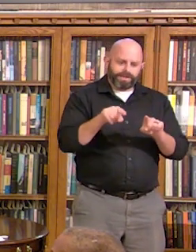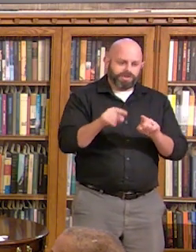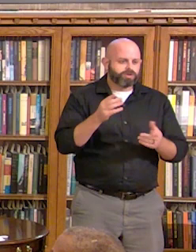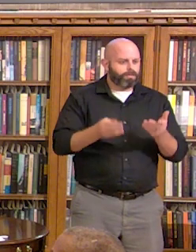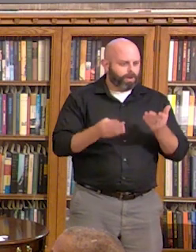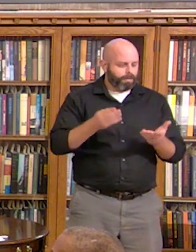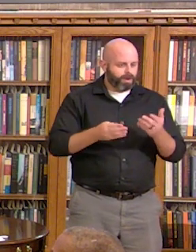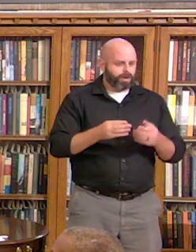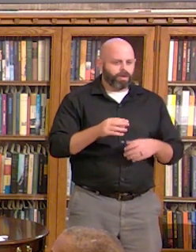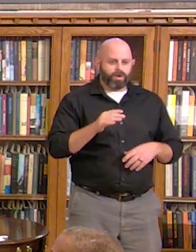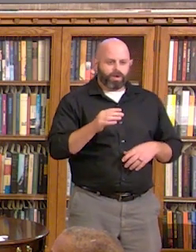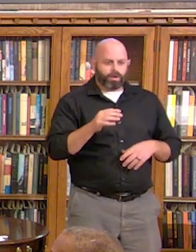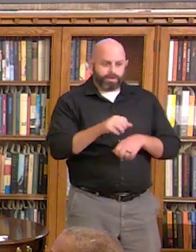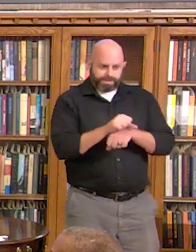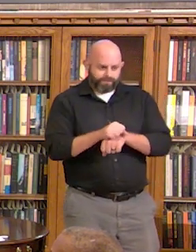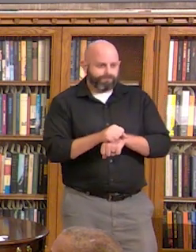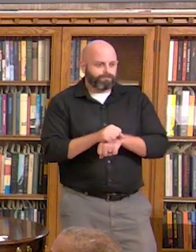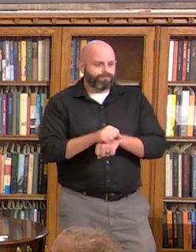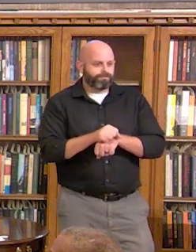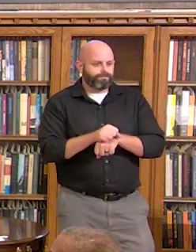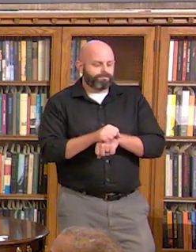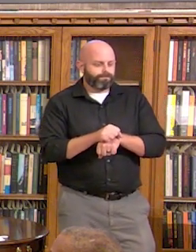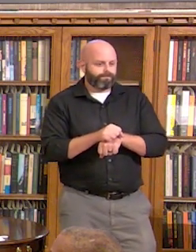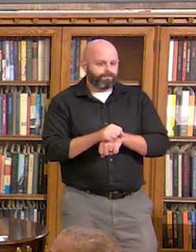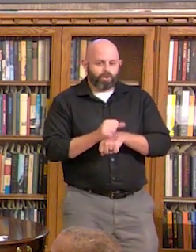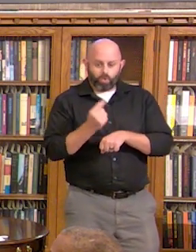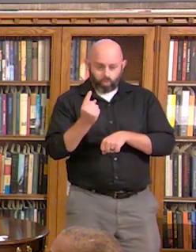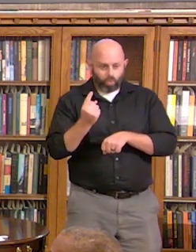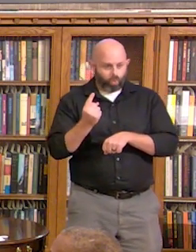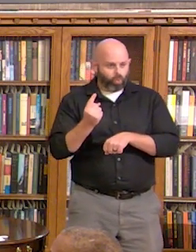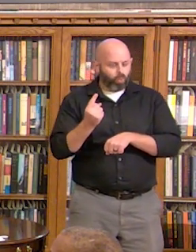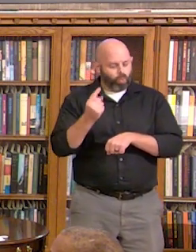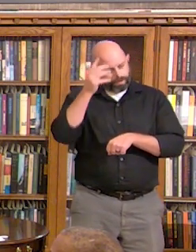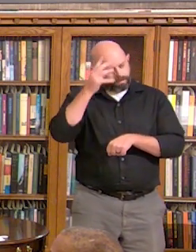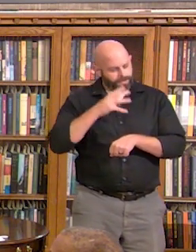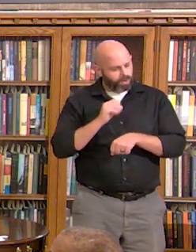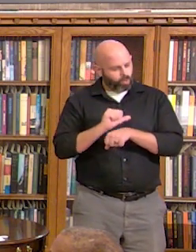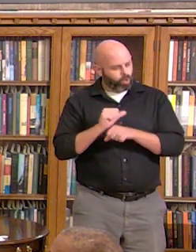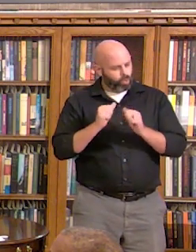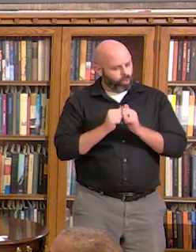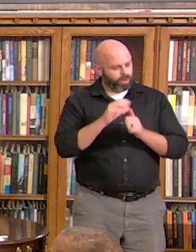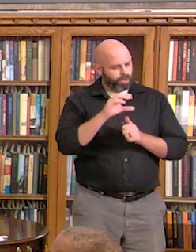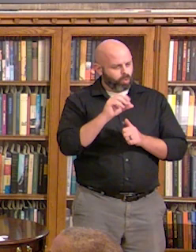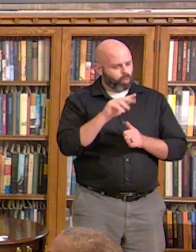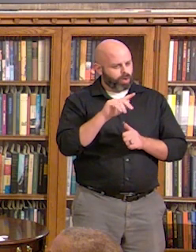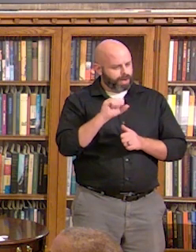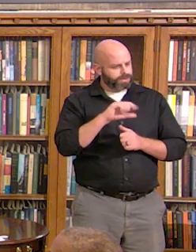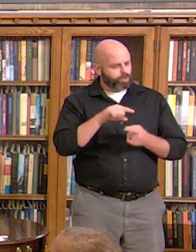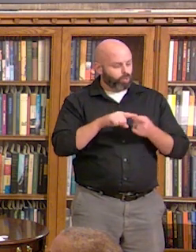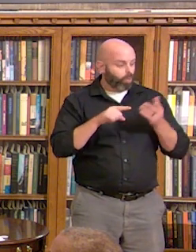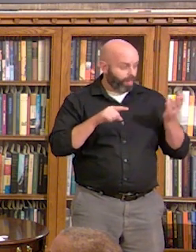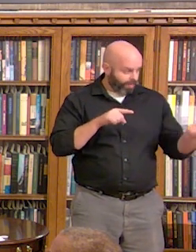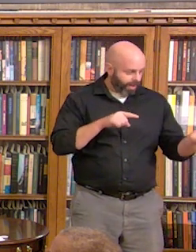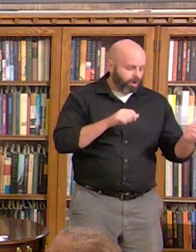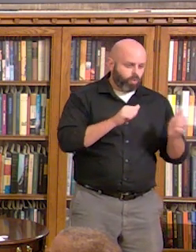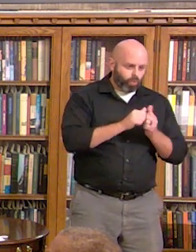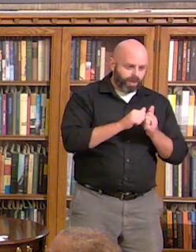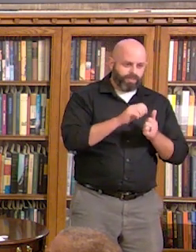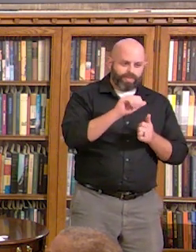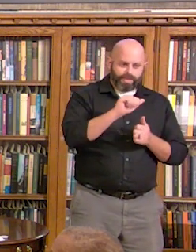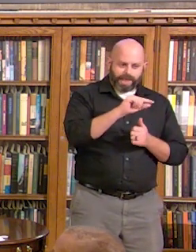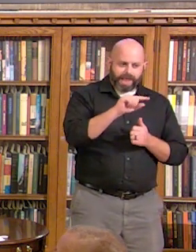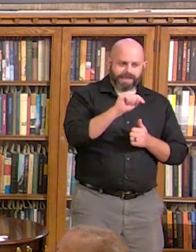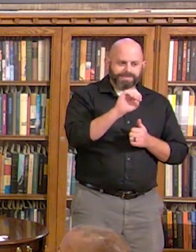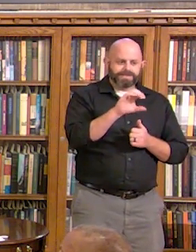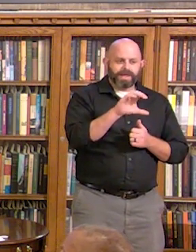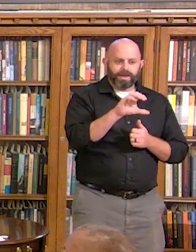Juan gito because Juan gito worked with hernand Cortez when they were down there with the uh Aztec